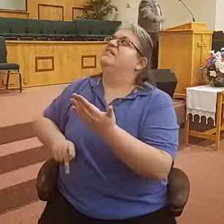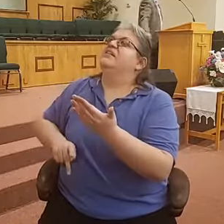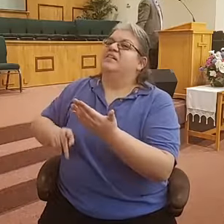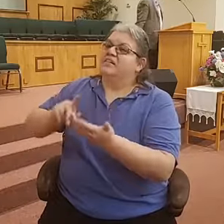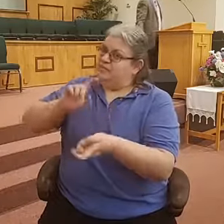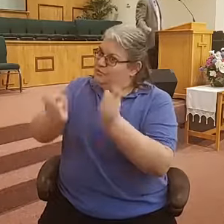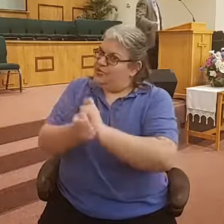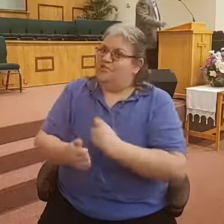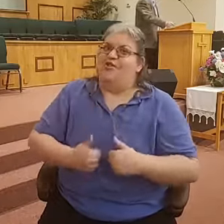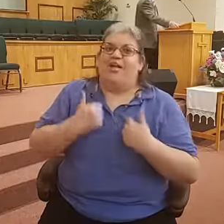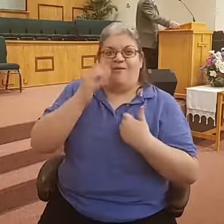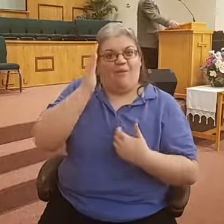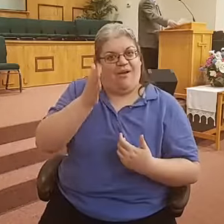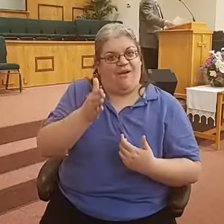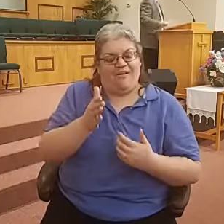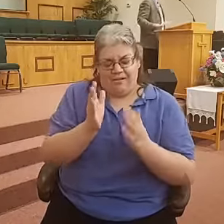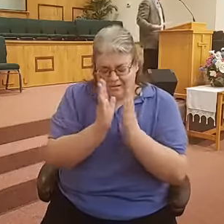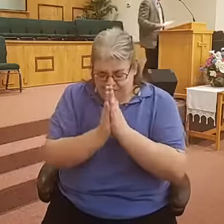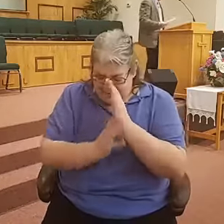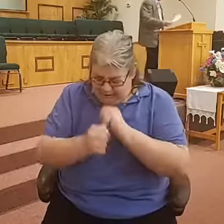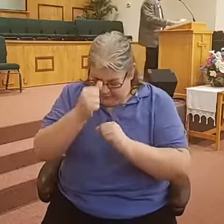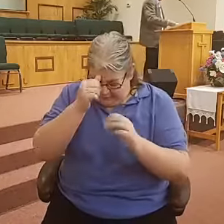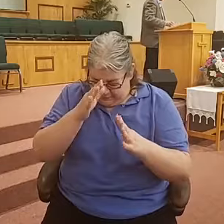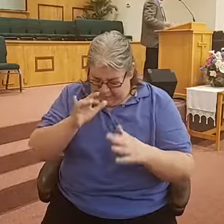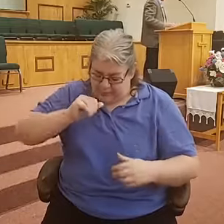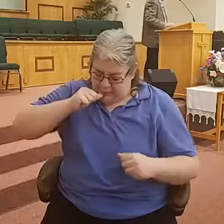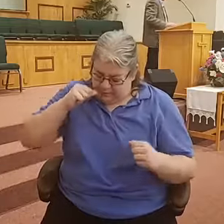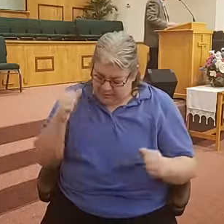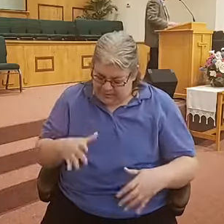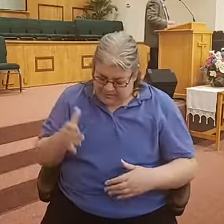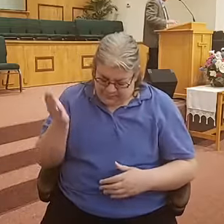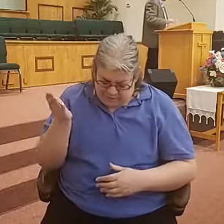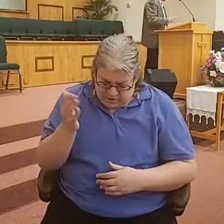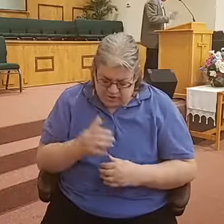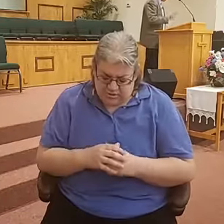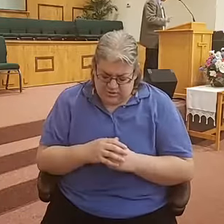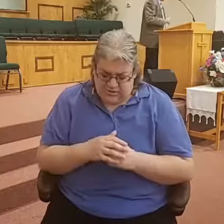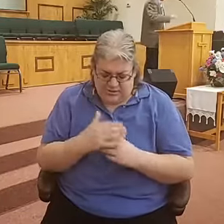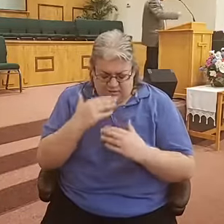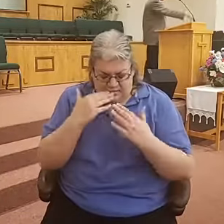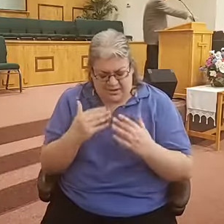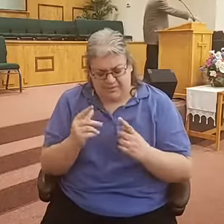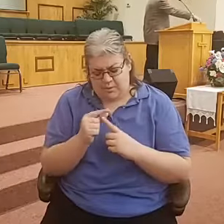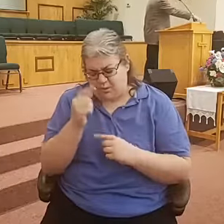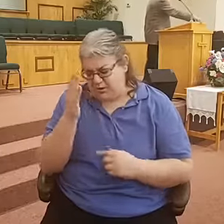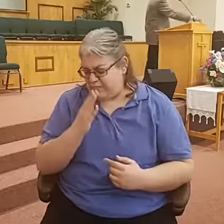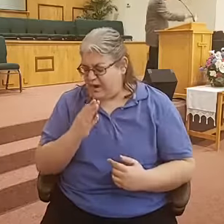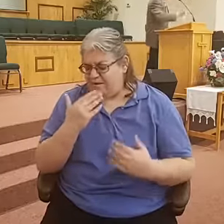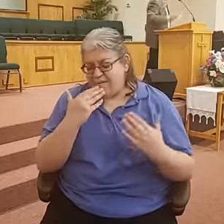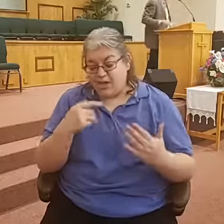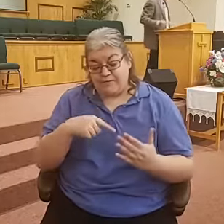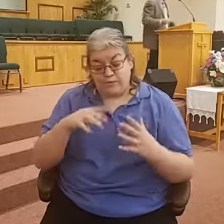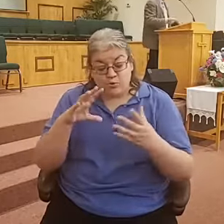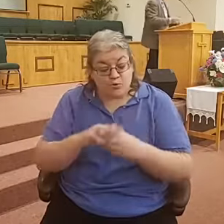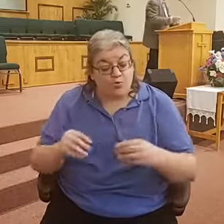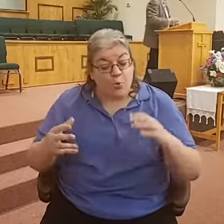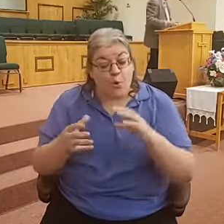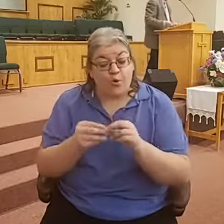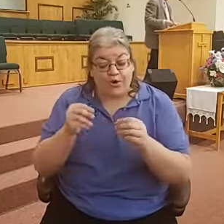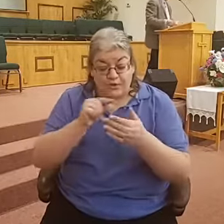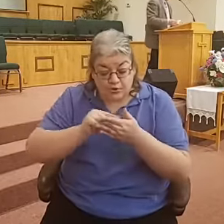Father, may you bless the message. Thank you for the word of God. Thank you for this story in